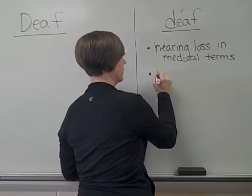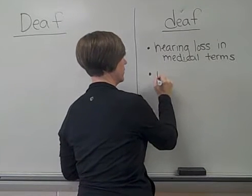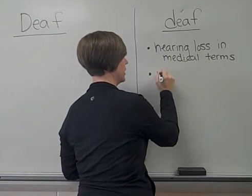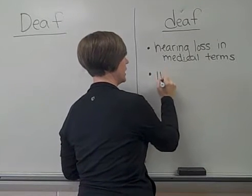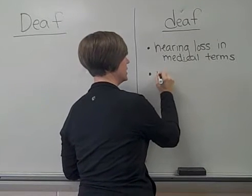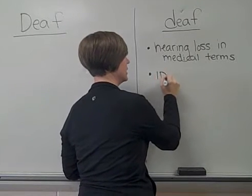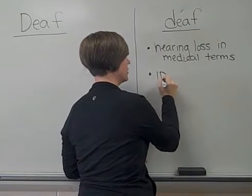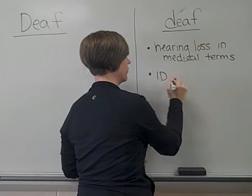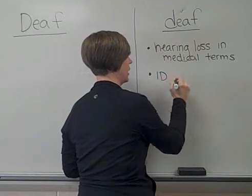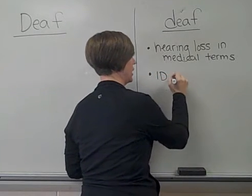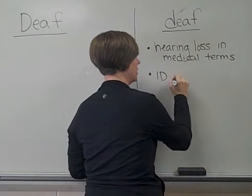they identify